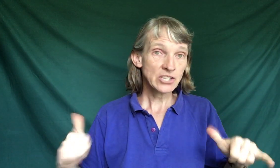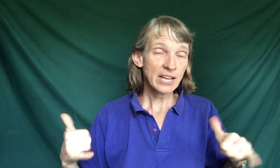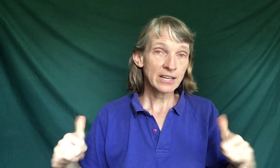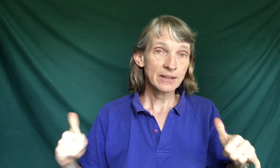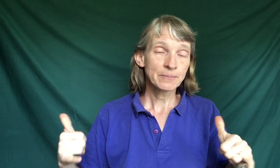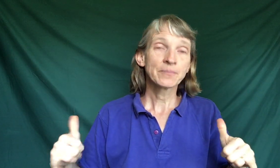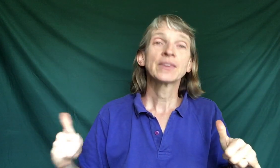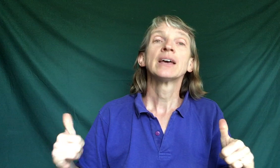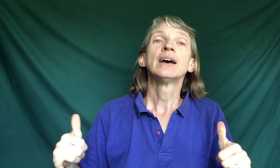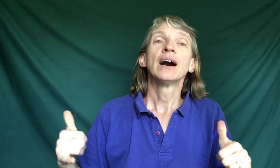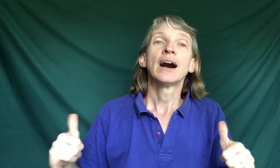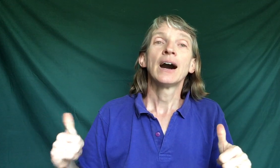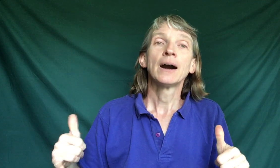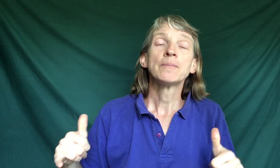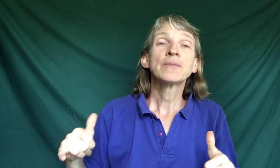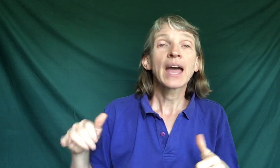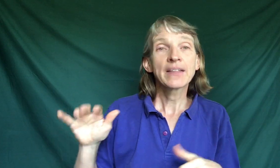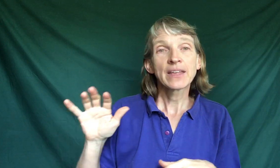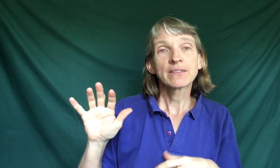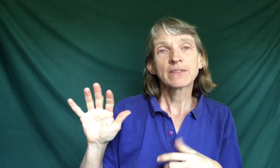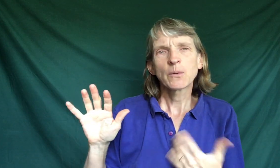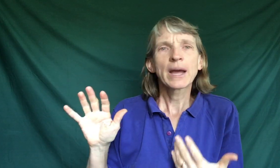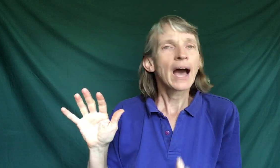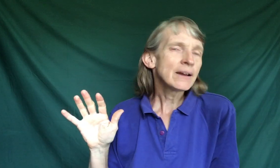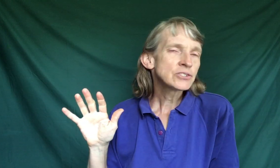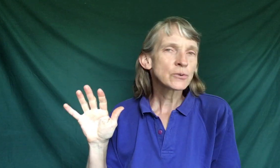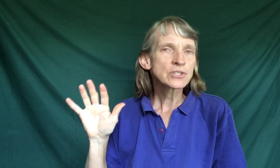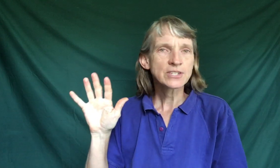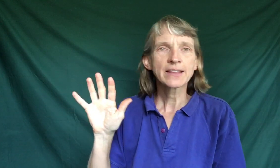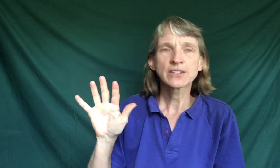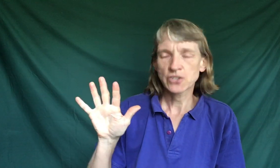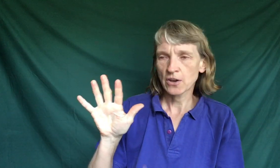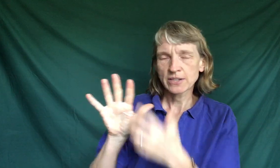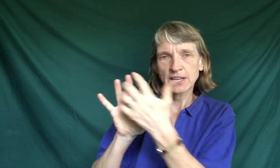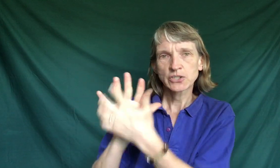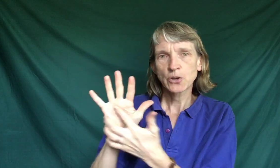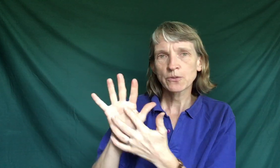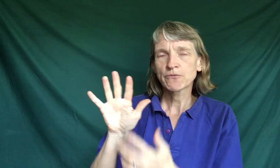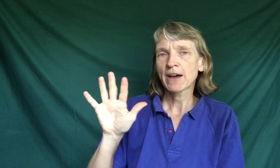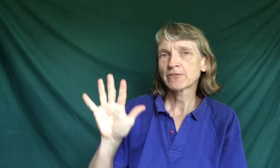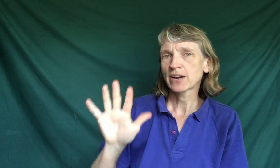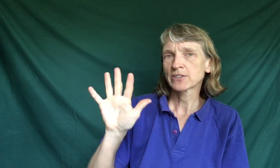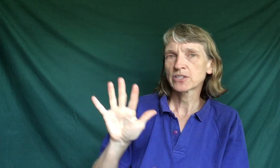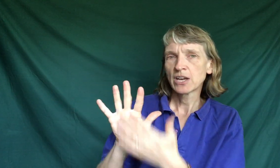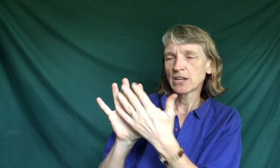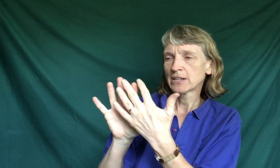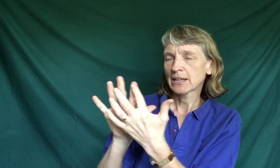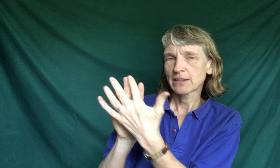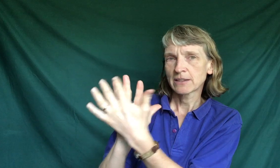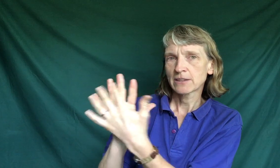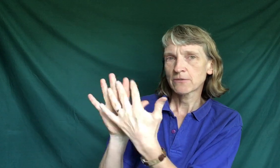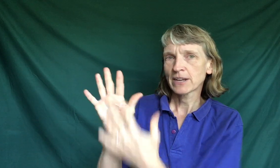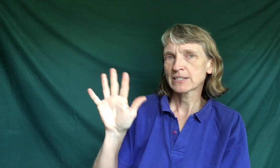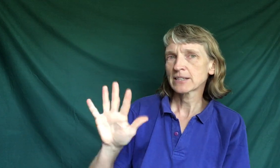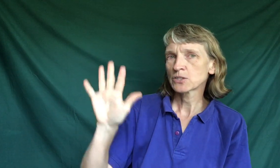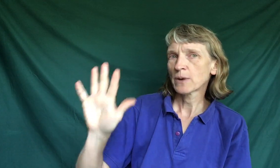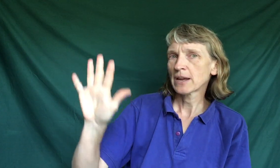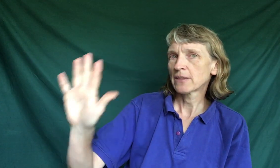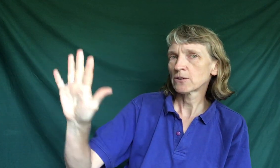shake. And then the way I chose to sign this song, I show the five ducks like that they're facing this way and they're